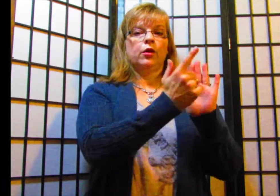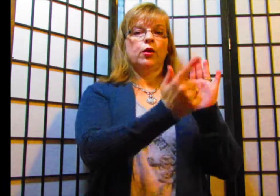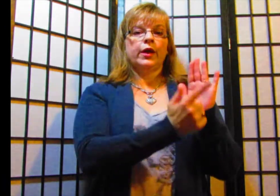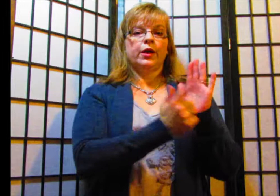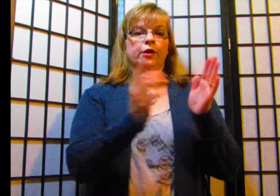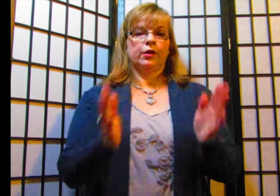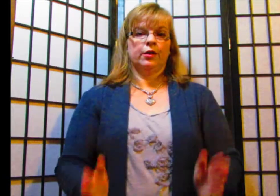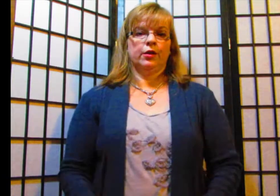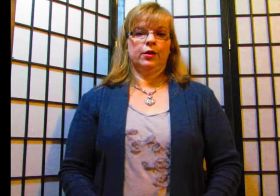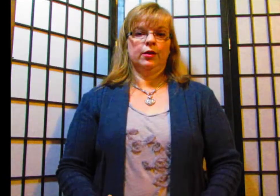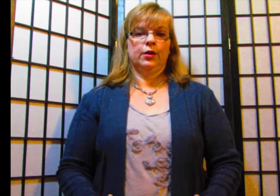Lawyer,